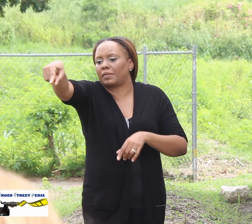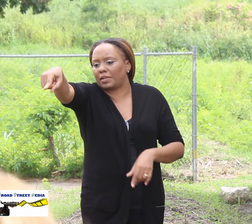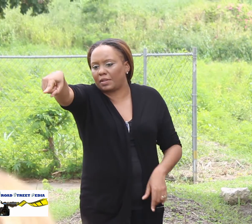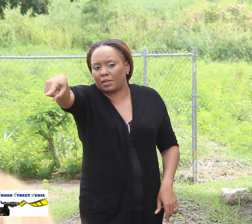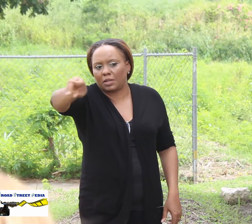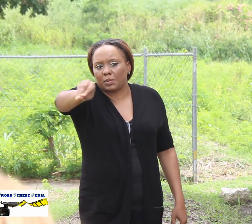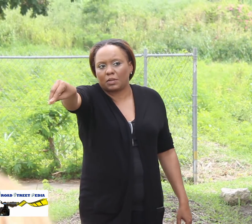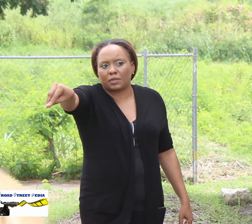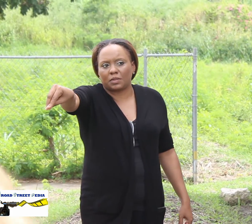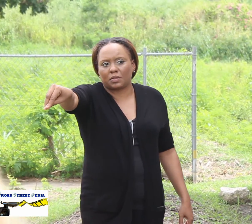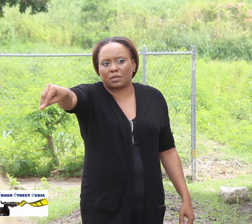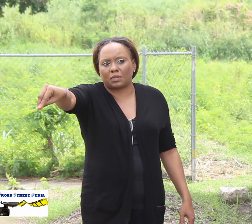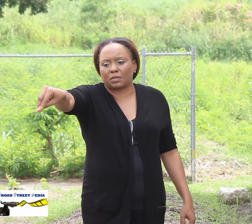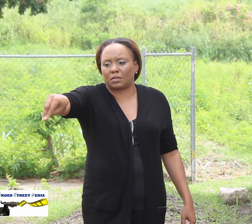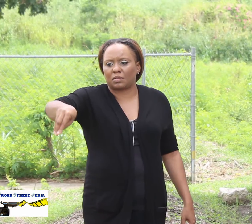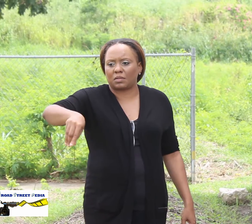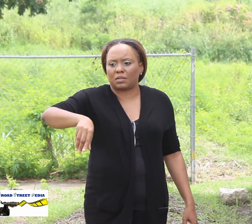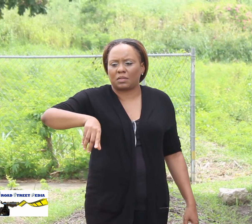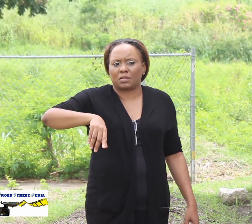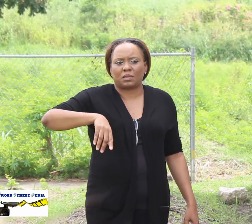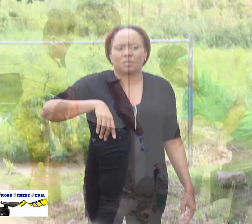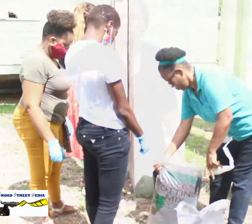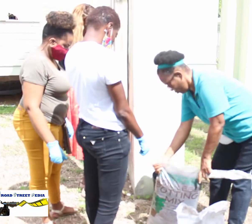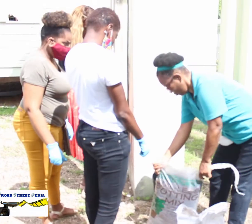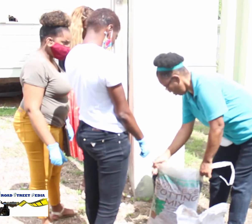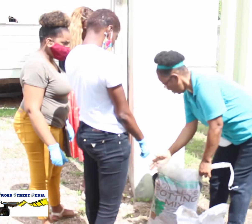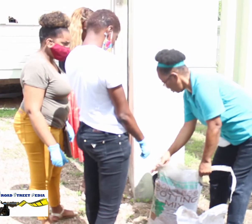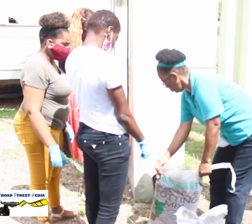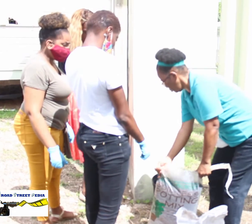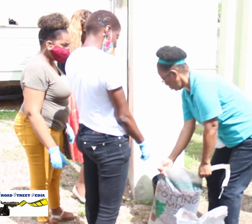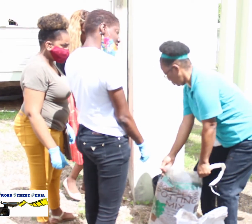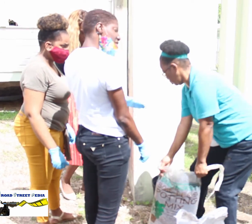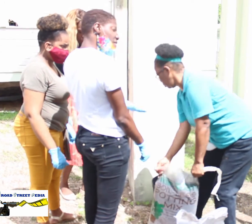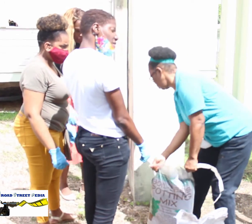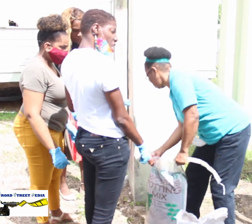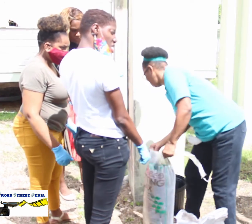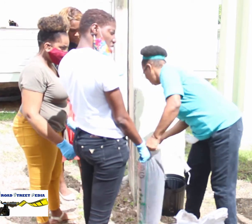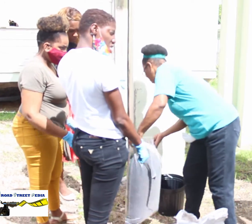place it here. Because later we can always...